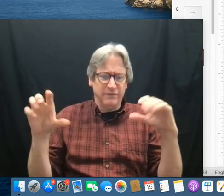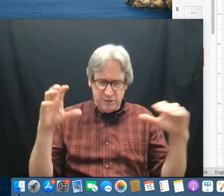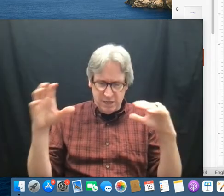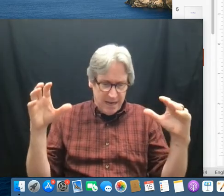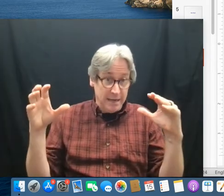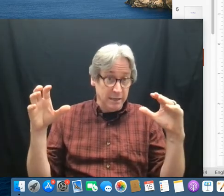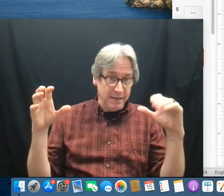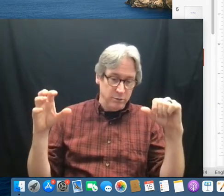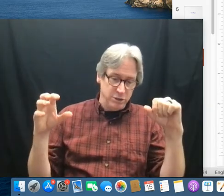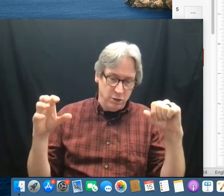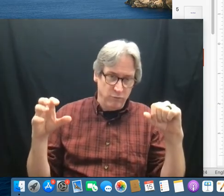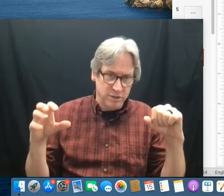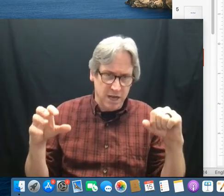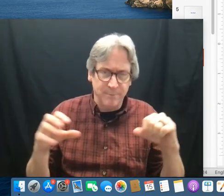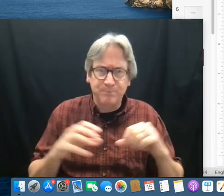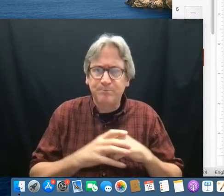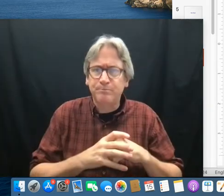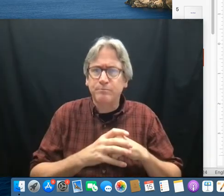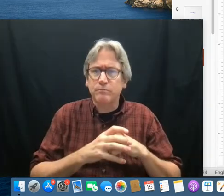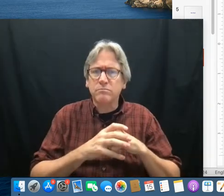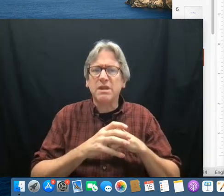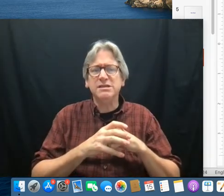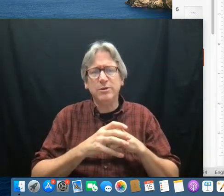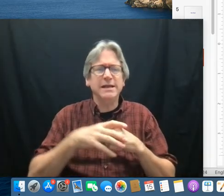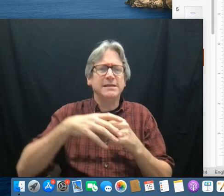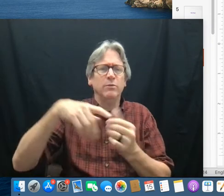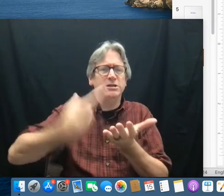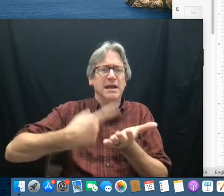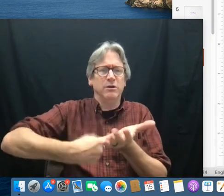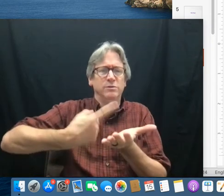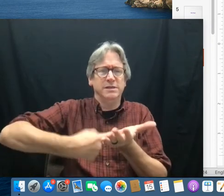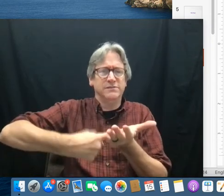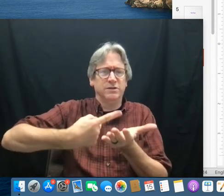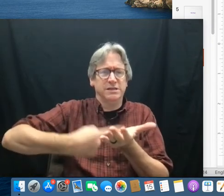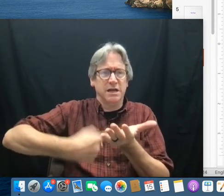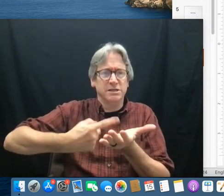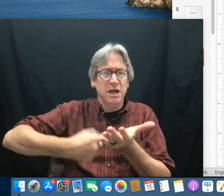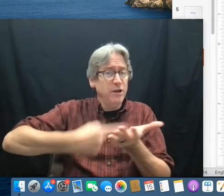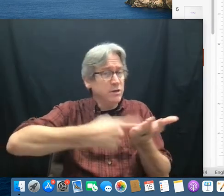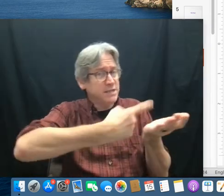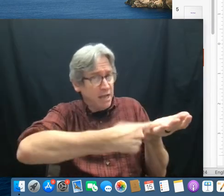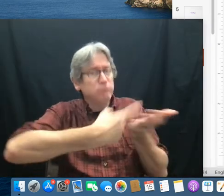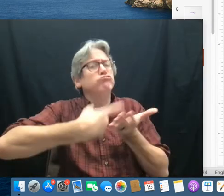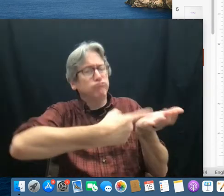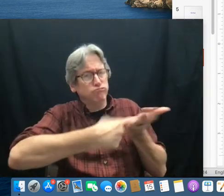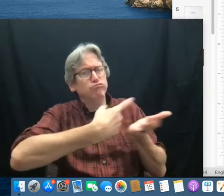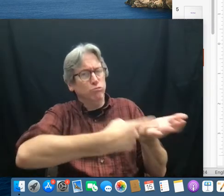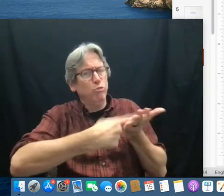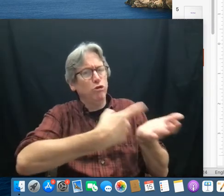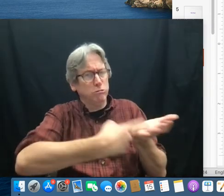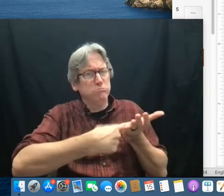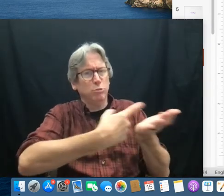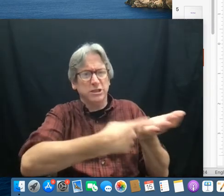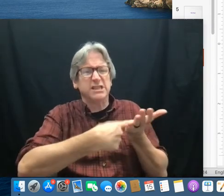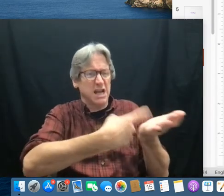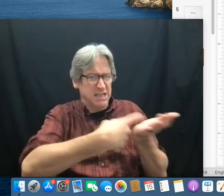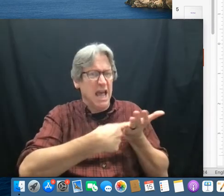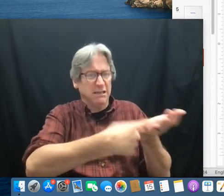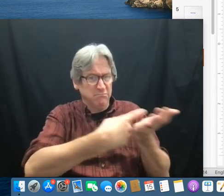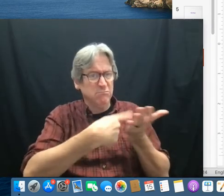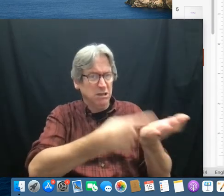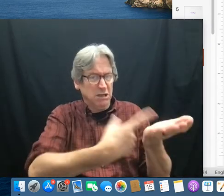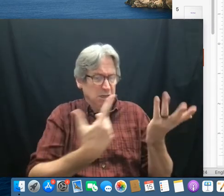reflected if you study any language over time. So in ASL, we just now use this for discuss. And you can say, we'll